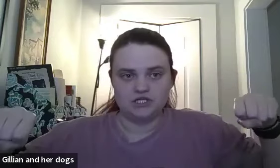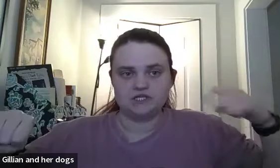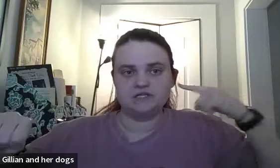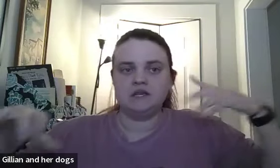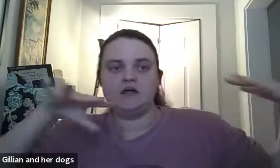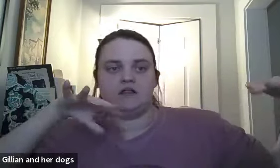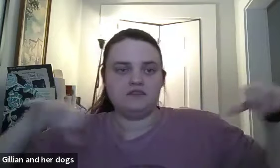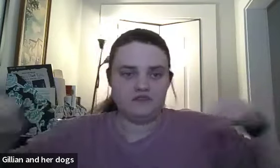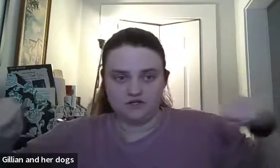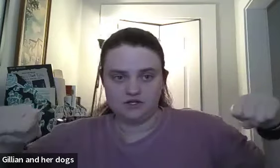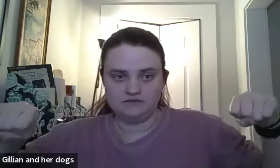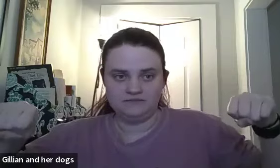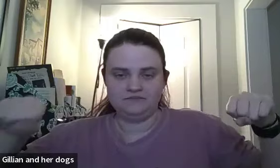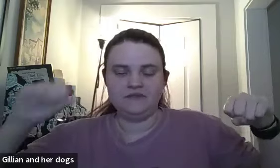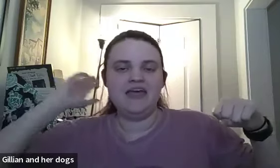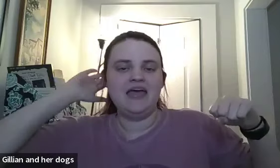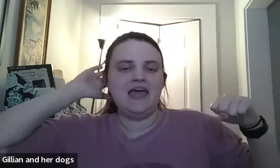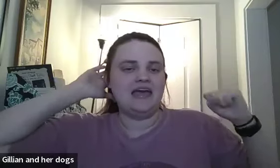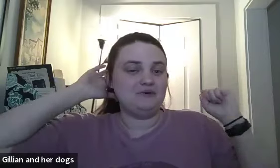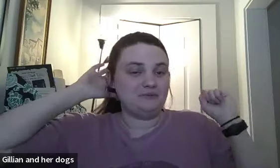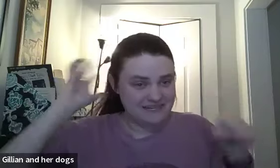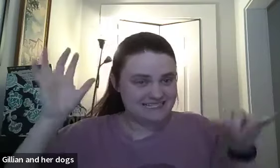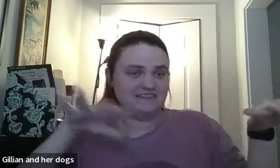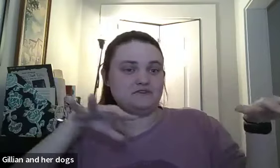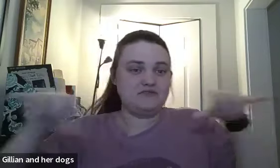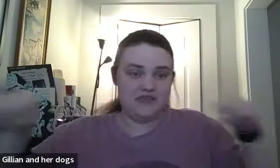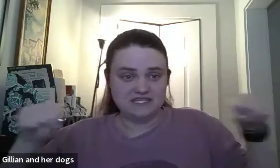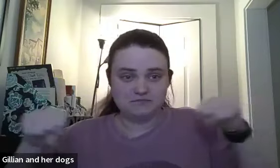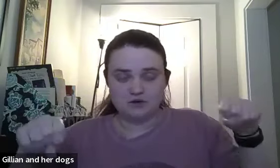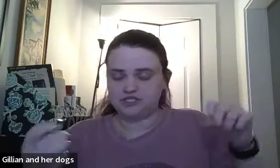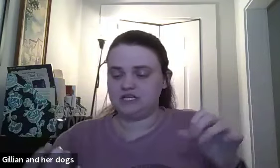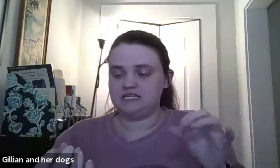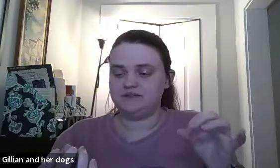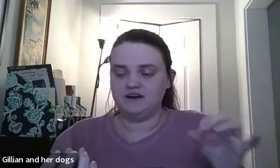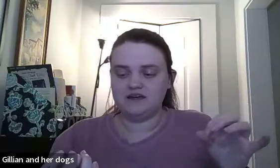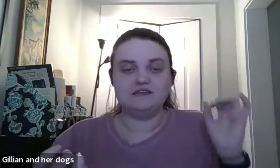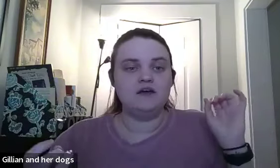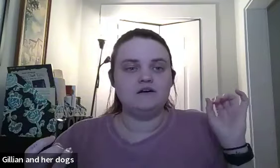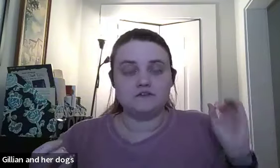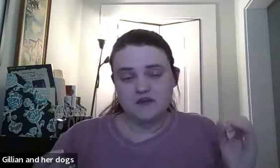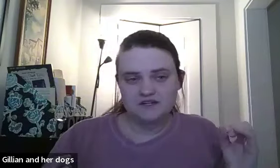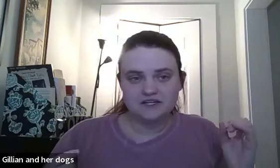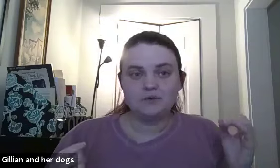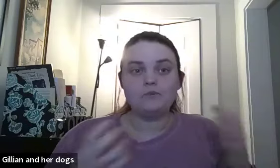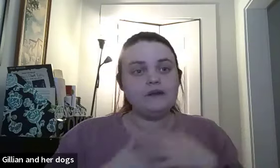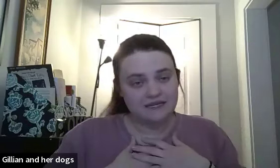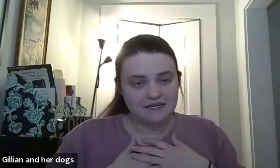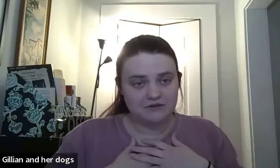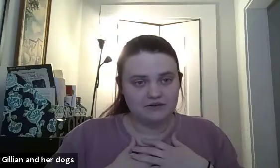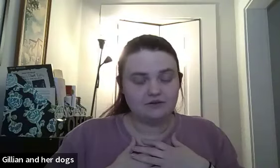thunder, thunder. And the reasoning for this motion is because for thunder, we can hear